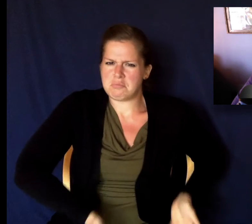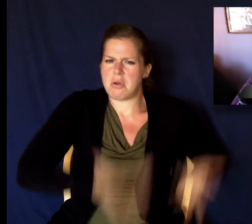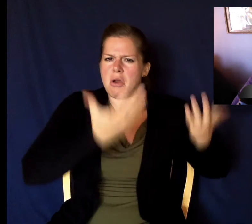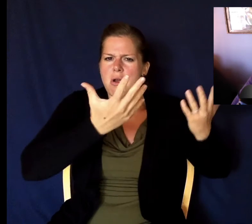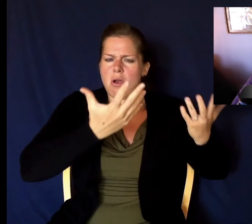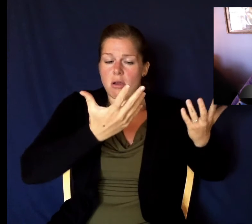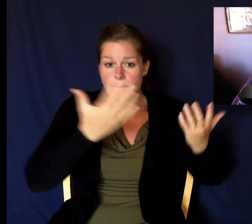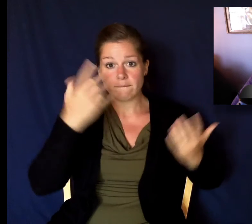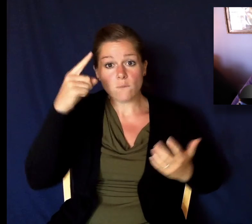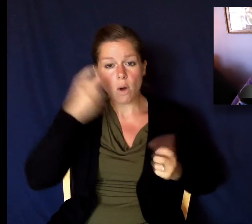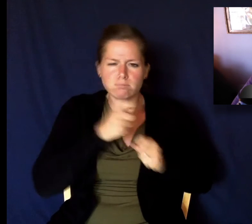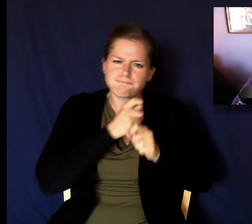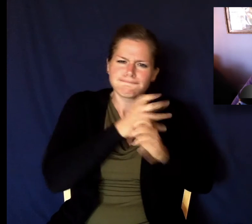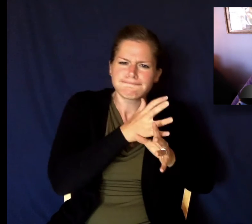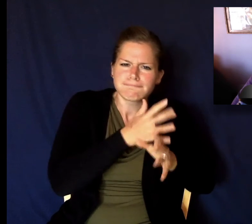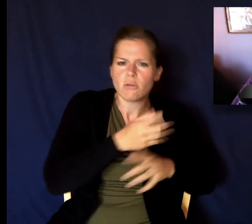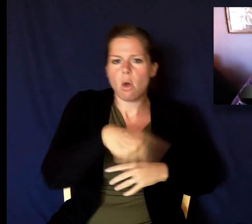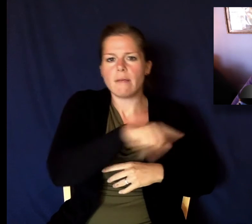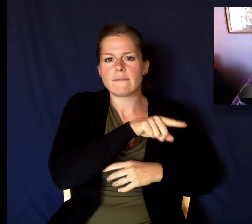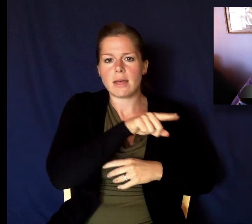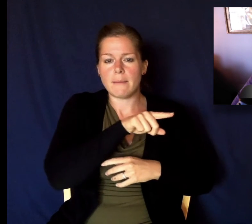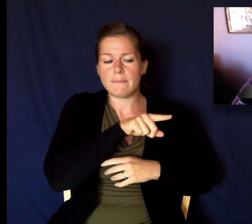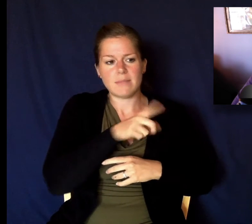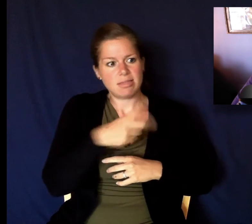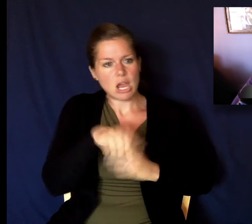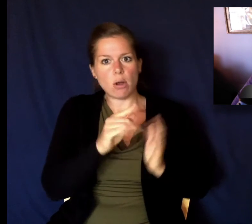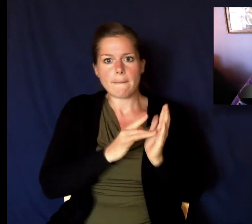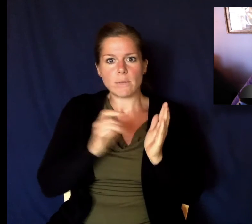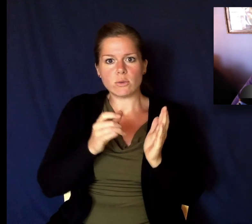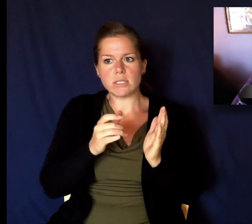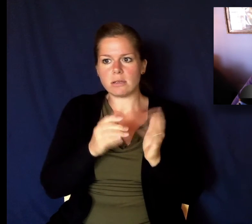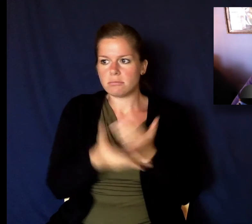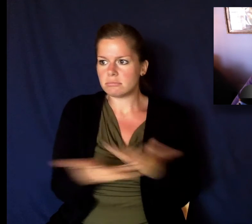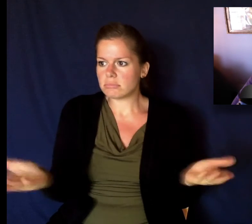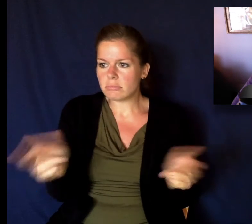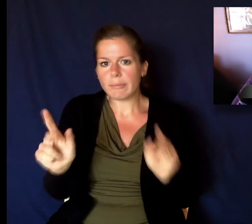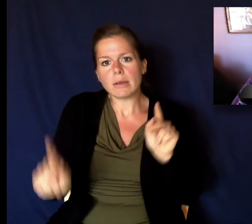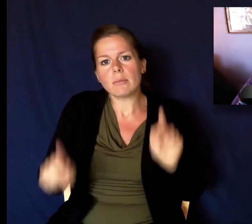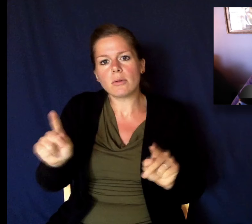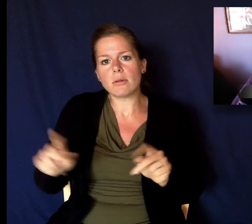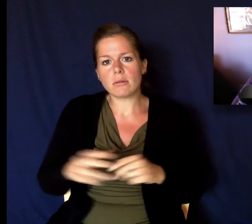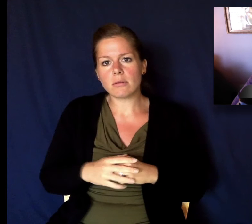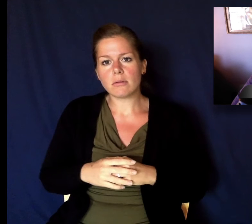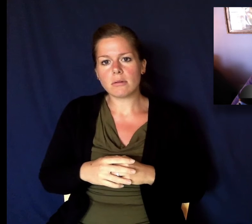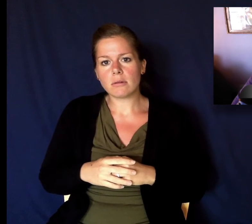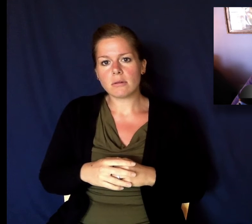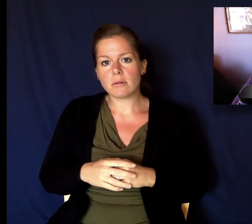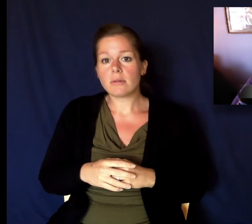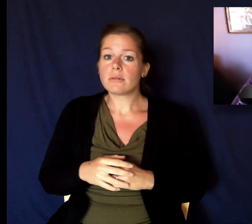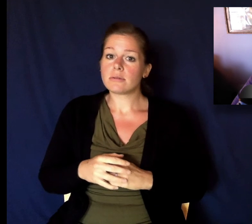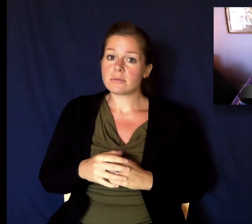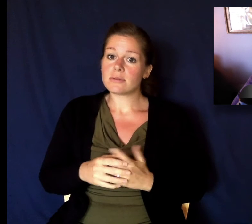this system that is abusing and devouring the life of a widow.